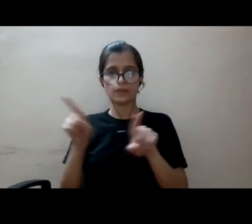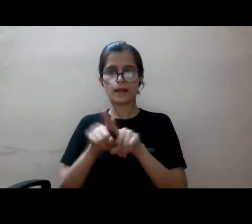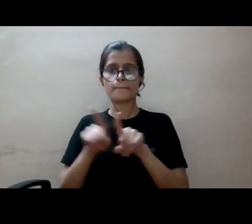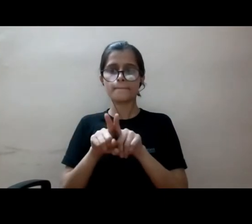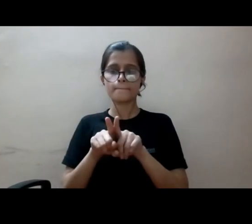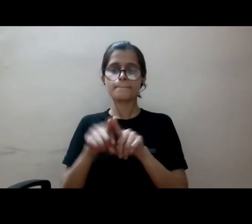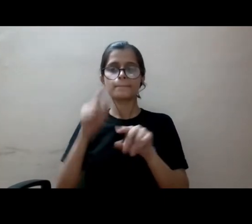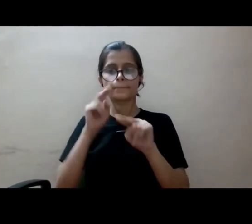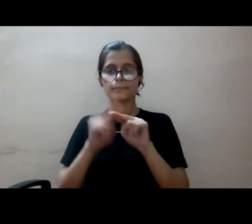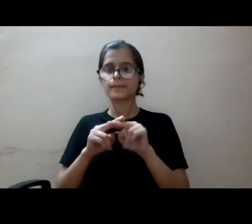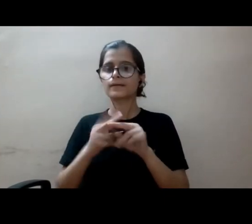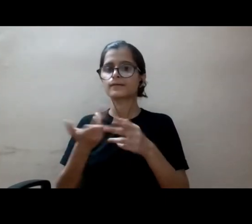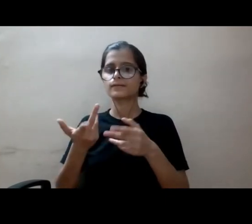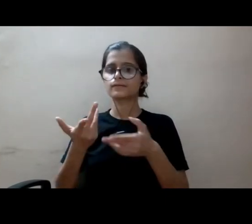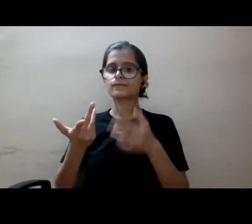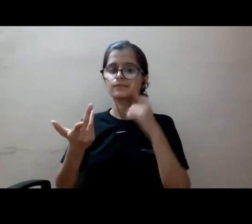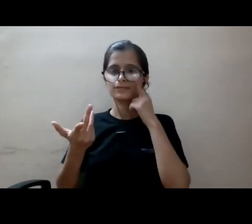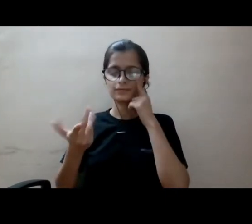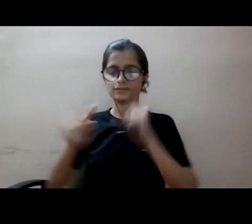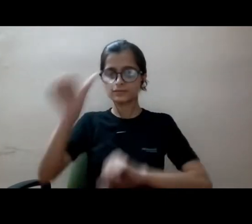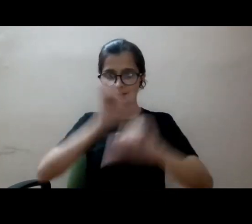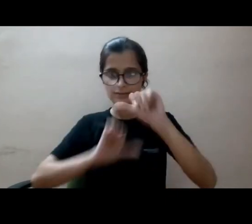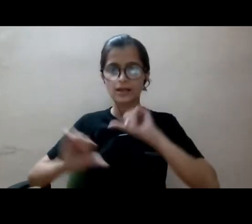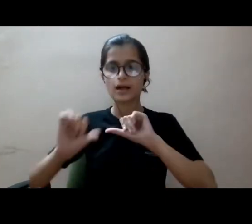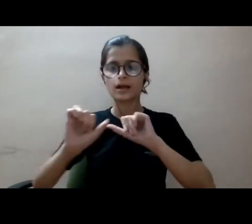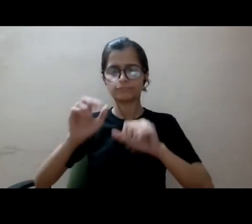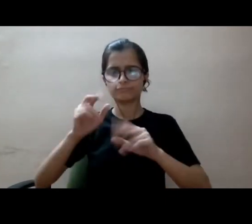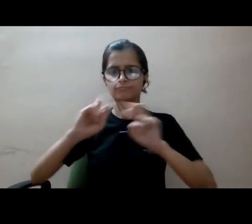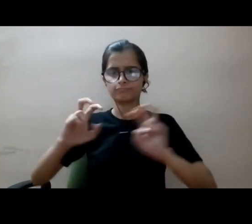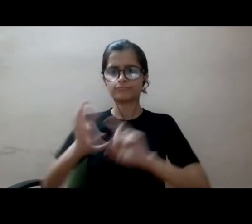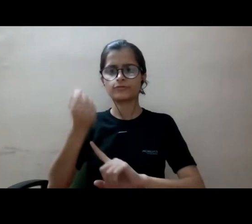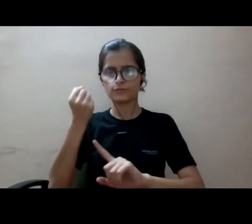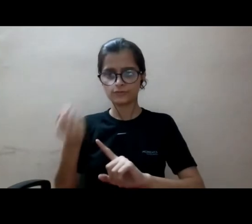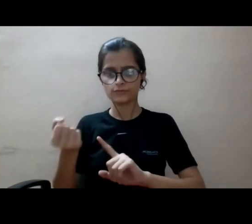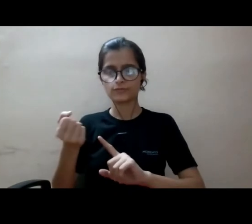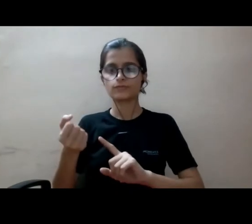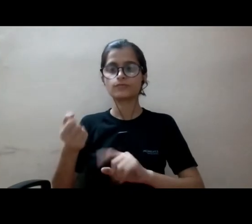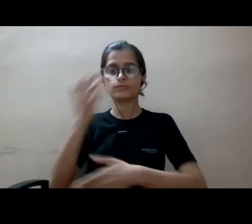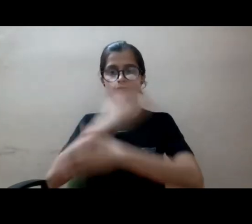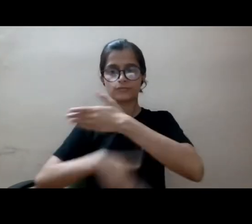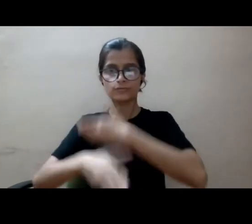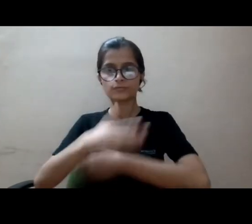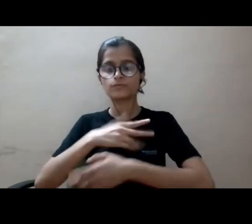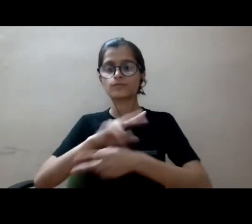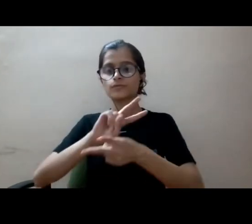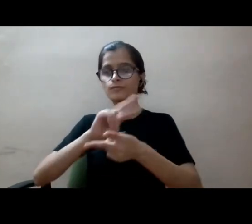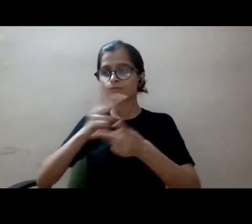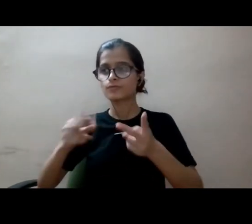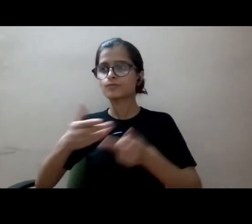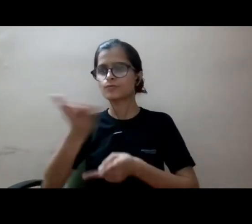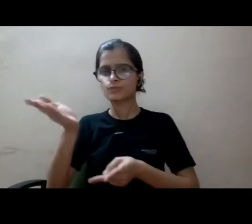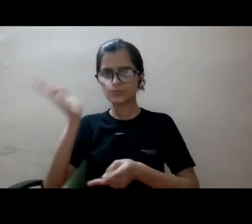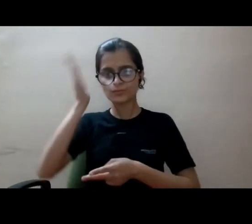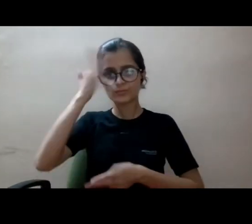it, a matter of static signs. Disabled movers are the purveyors of somatic knowing, which is